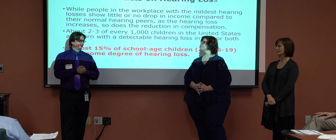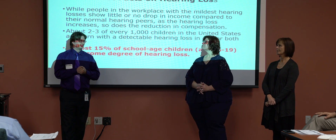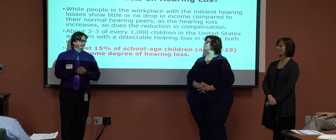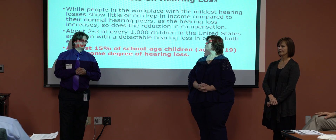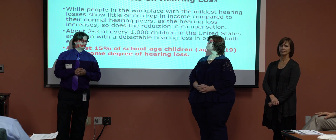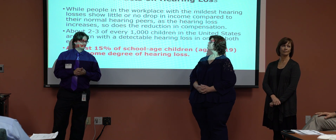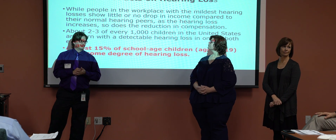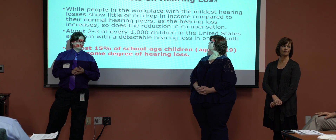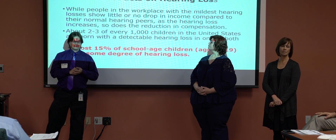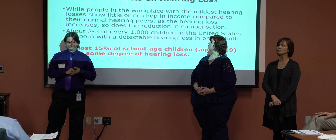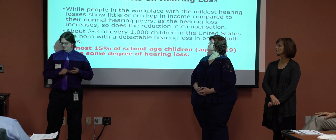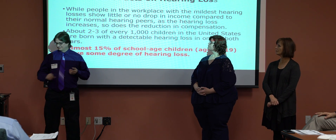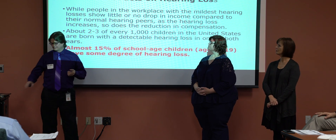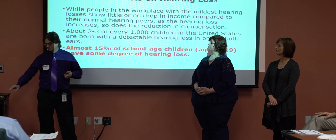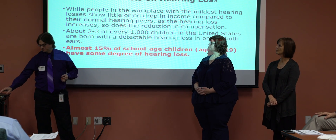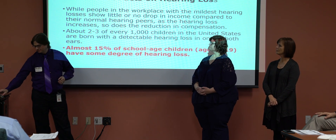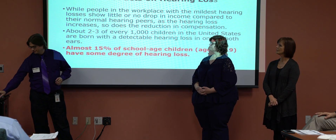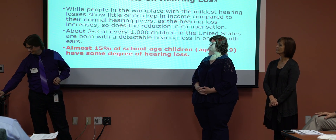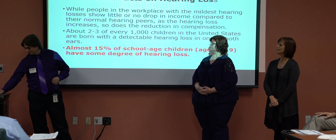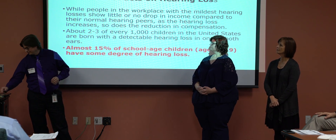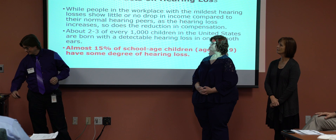the other side.